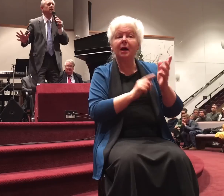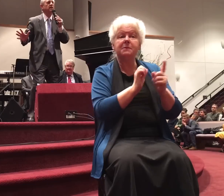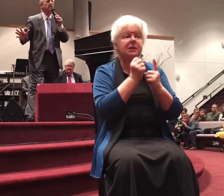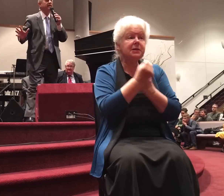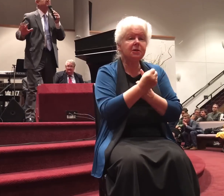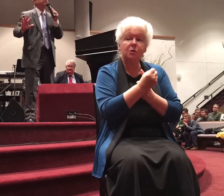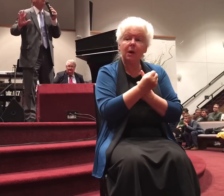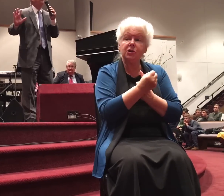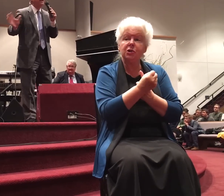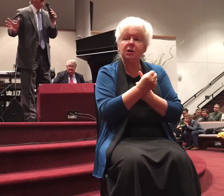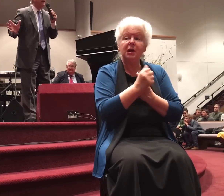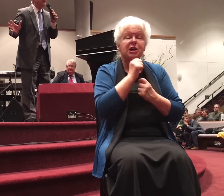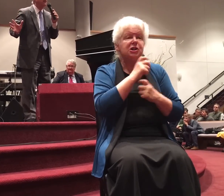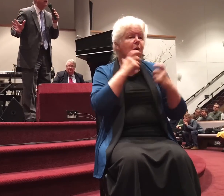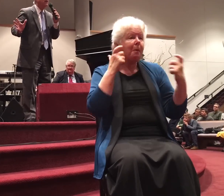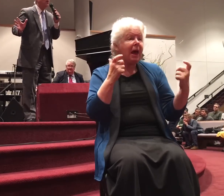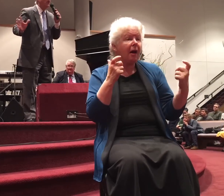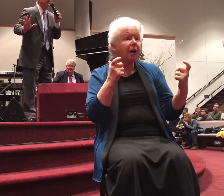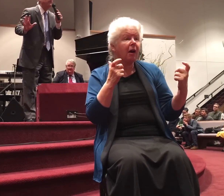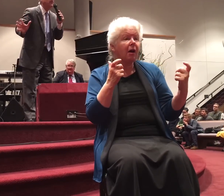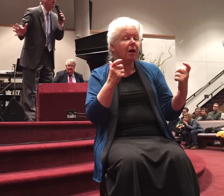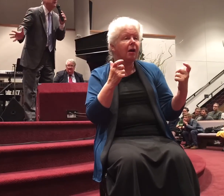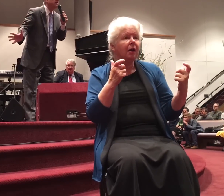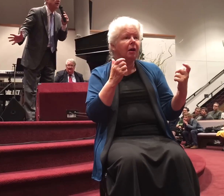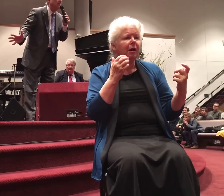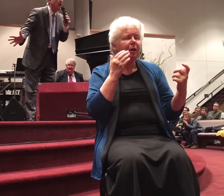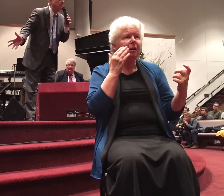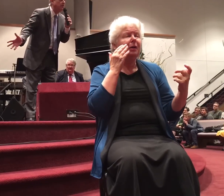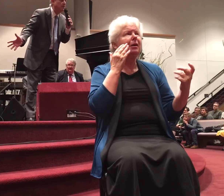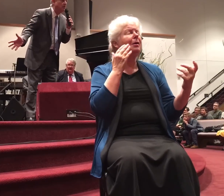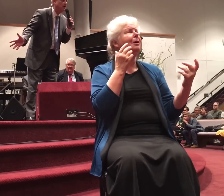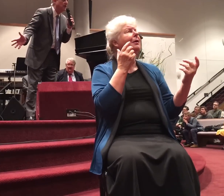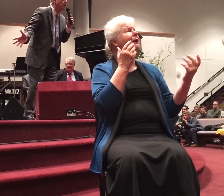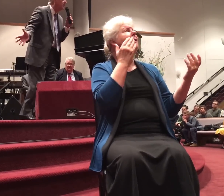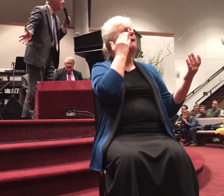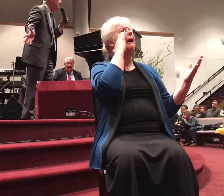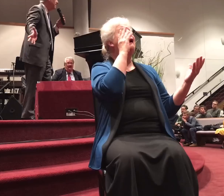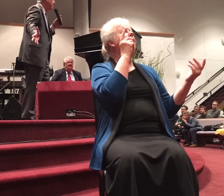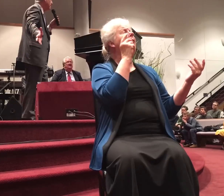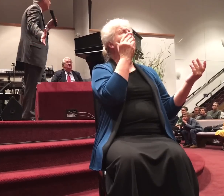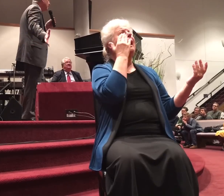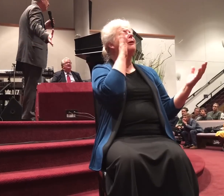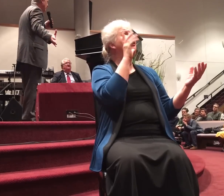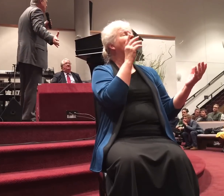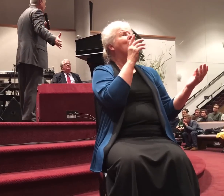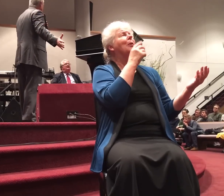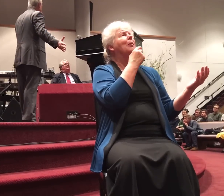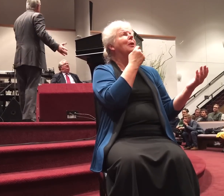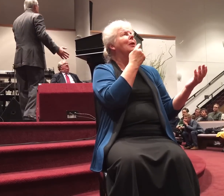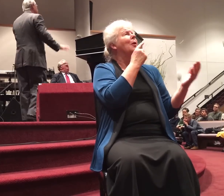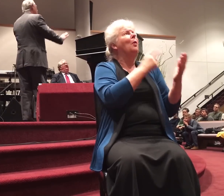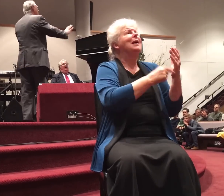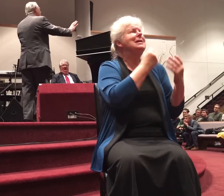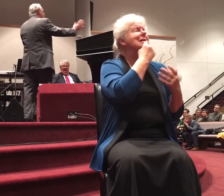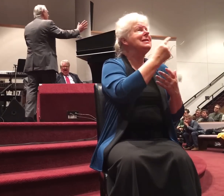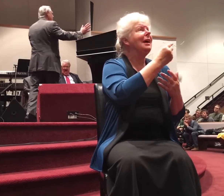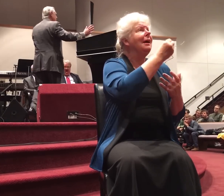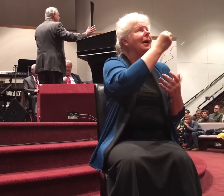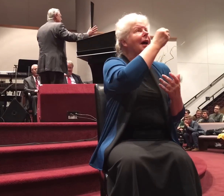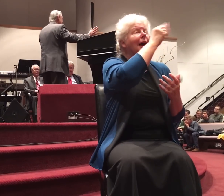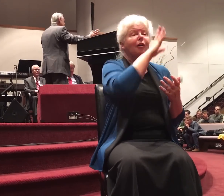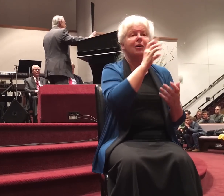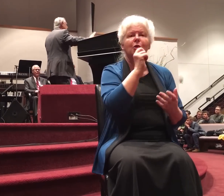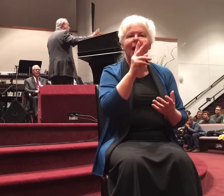situation, it's so big, we don't even know what to tell God to do. And you know, God's okay with